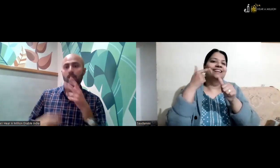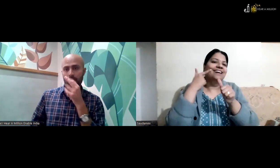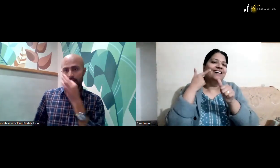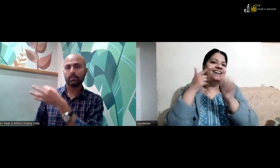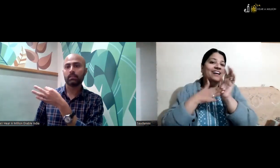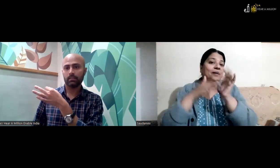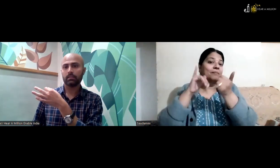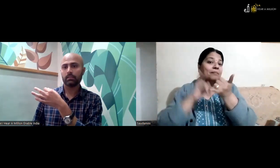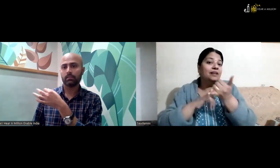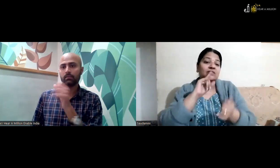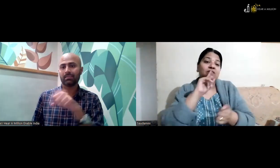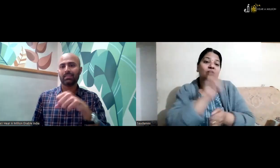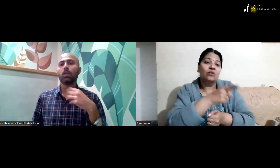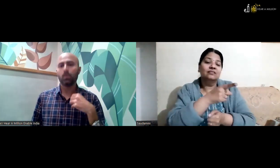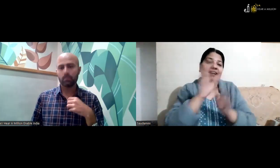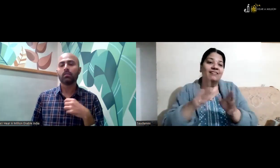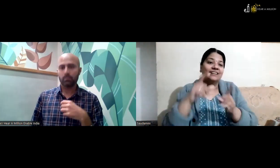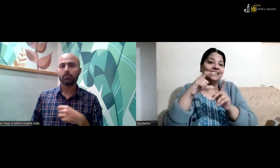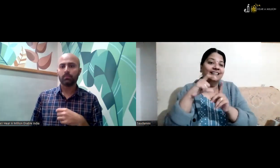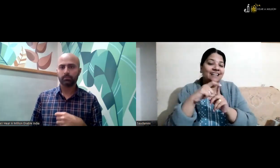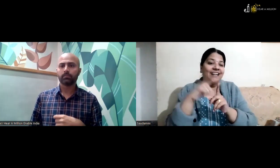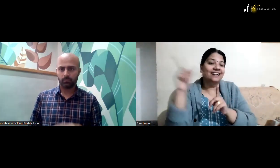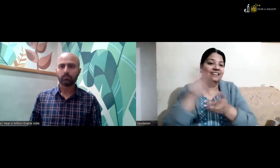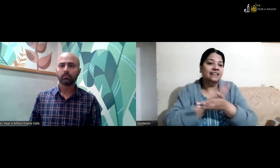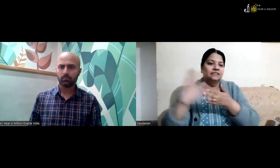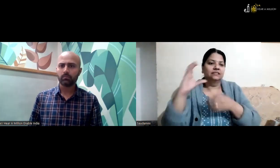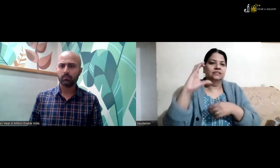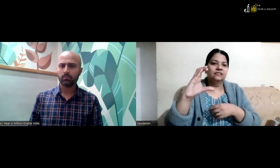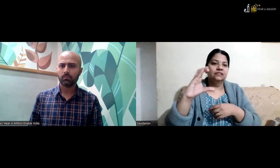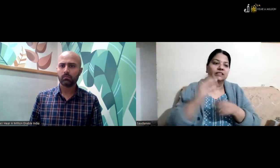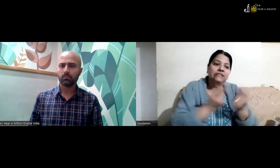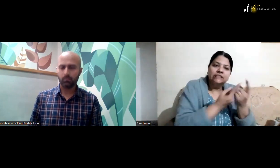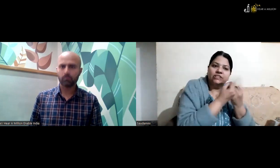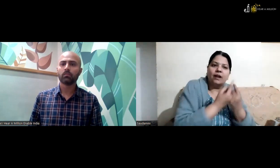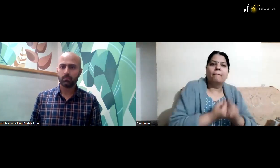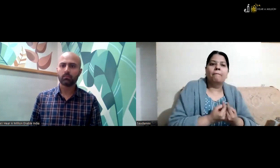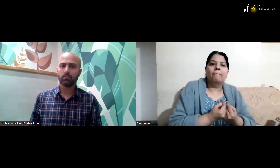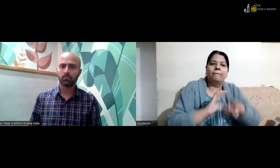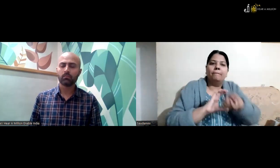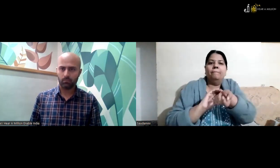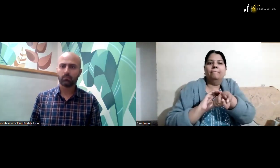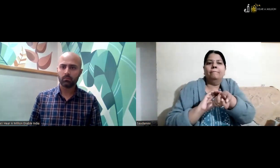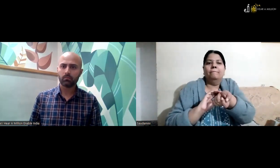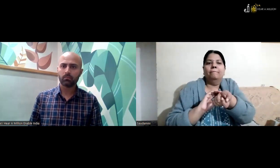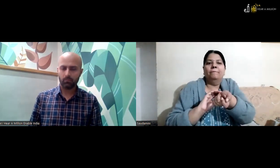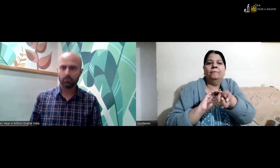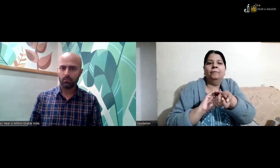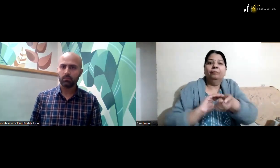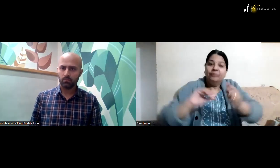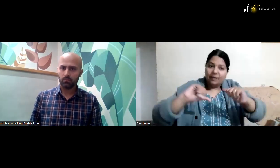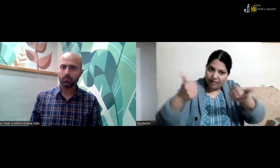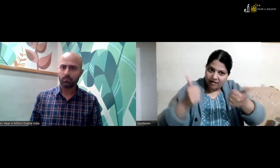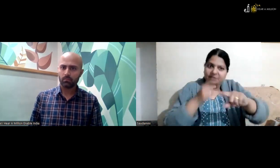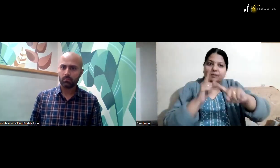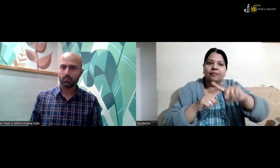can also raise. You can ask the aims as well, or the high court for the